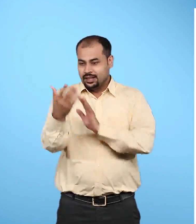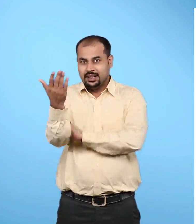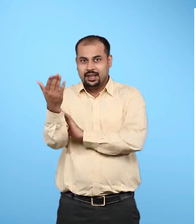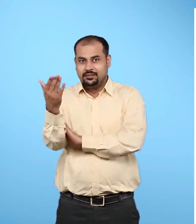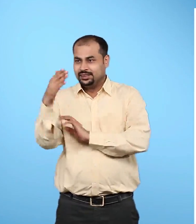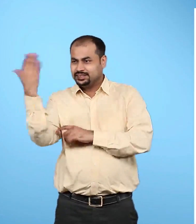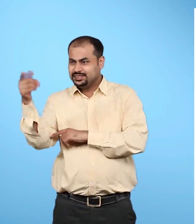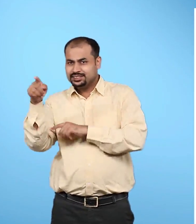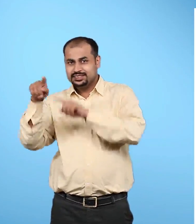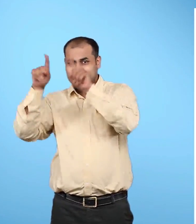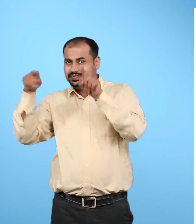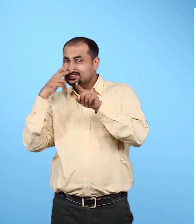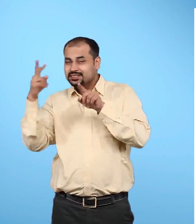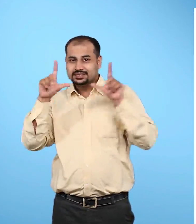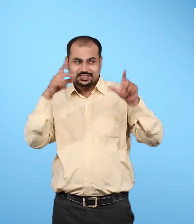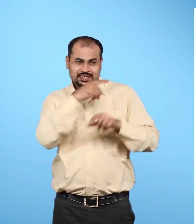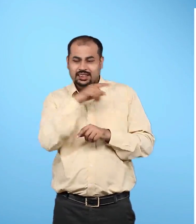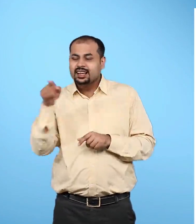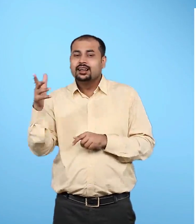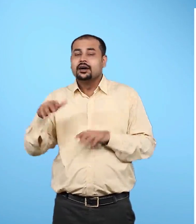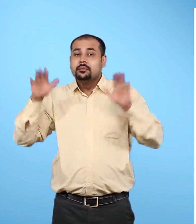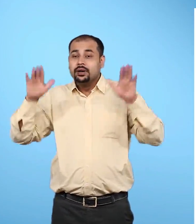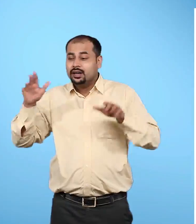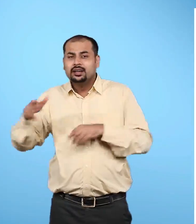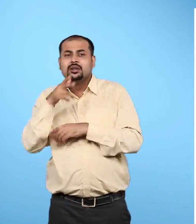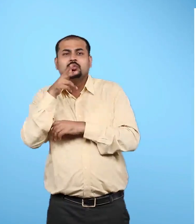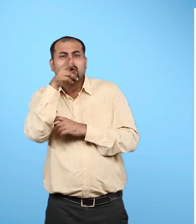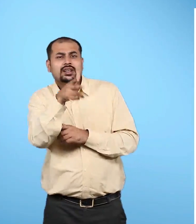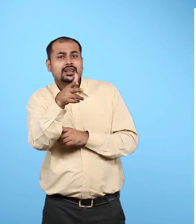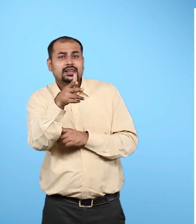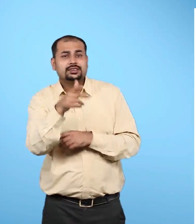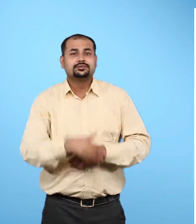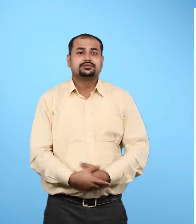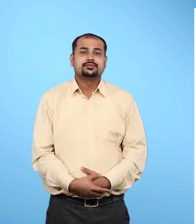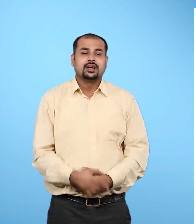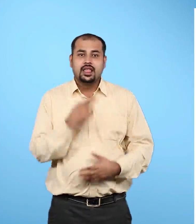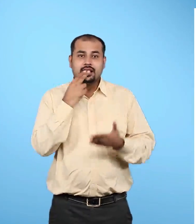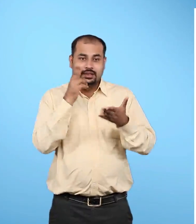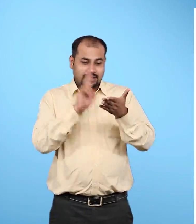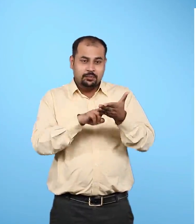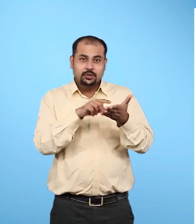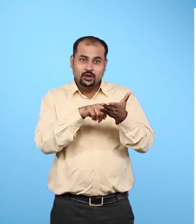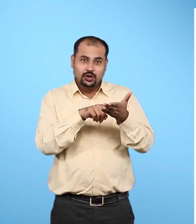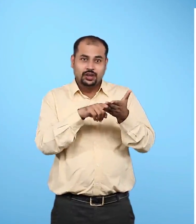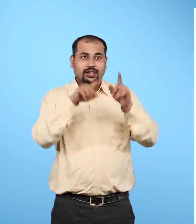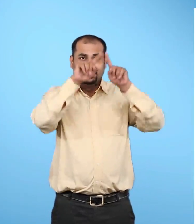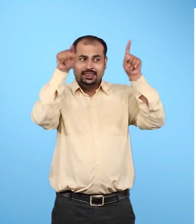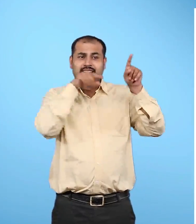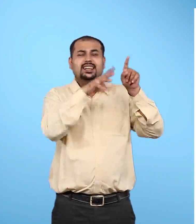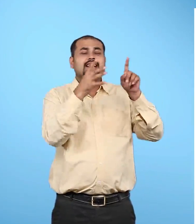To the right side of these questions, there is another bird which is telling us stamp D covers